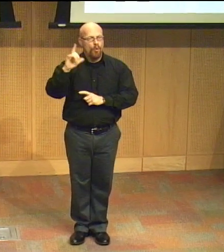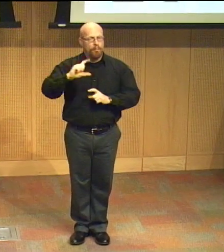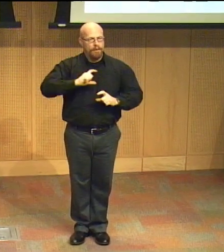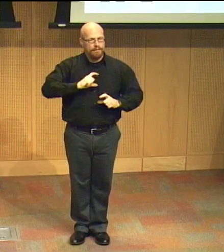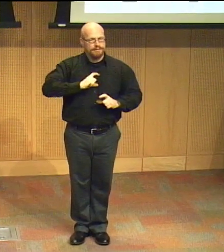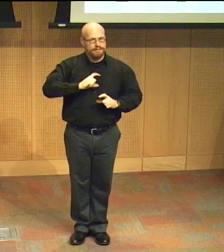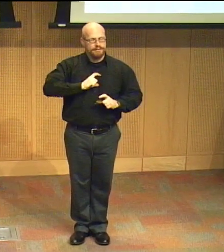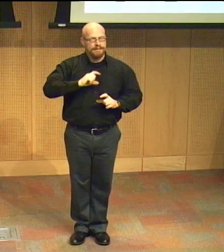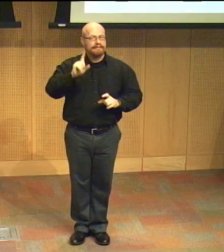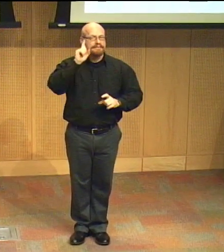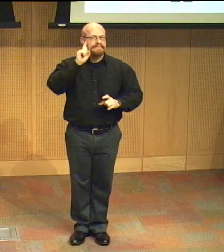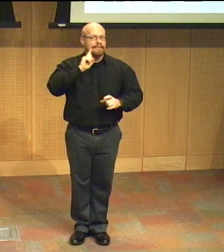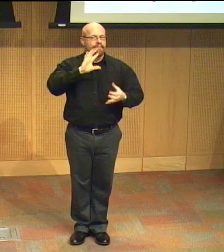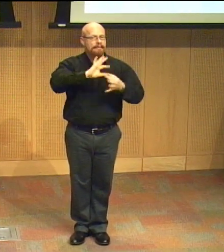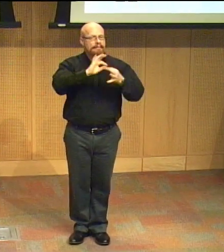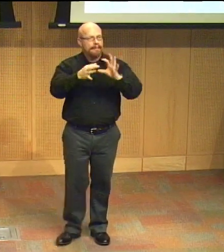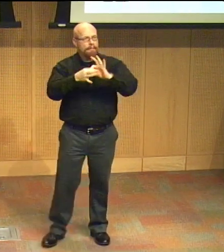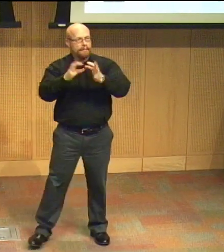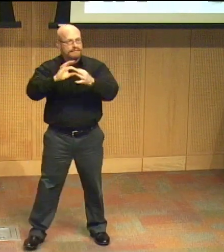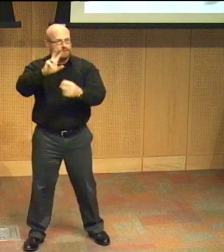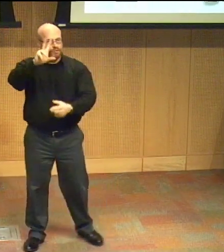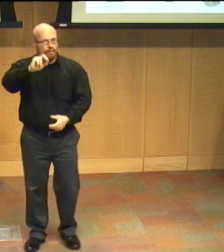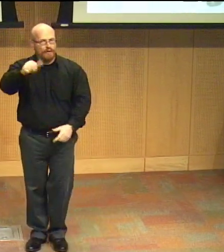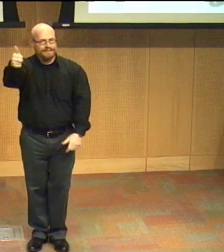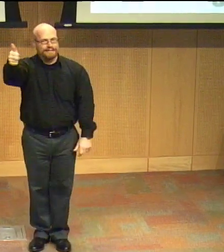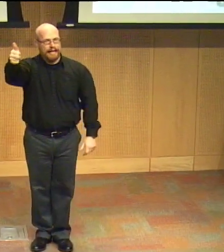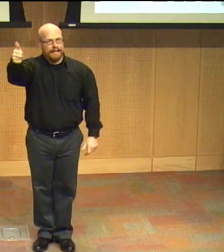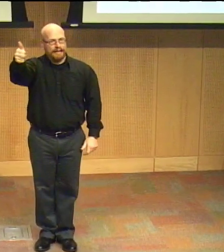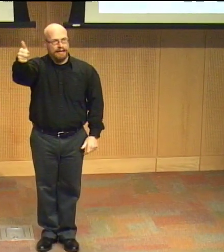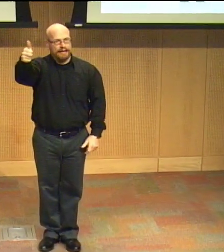Deaf Olympics 2010 in Australia.